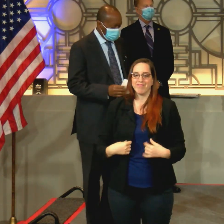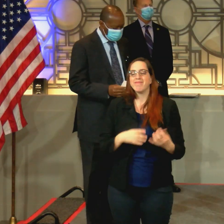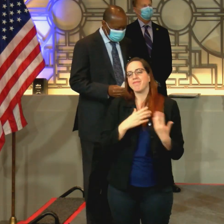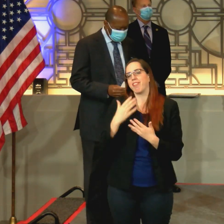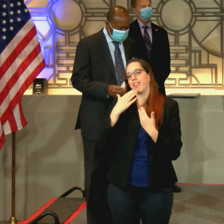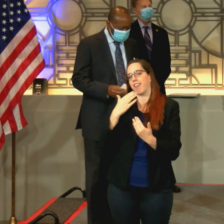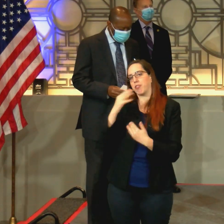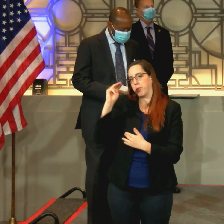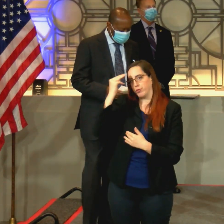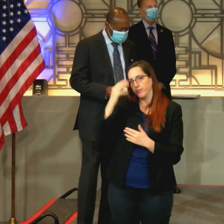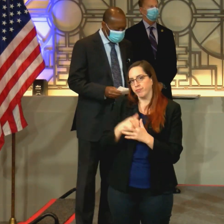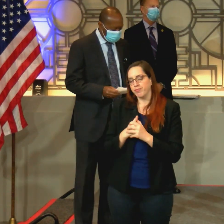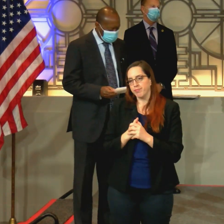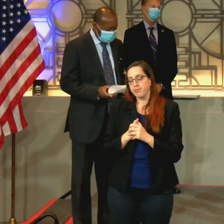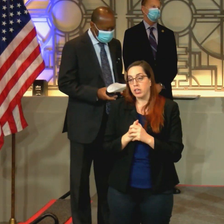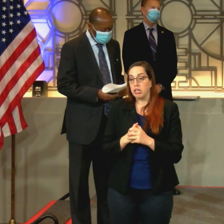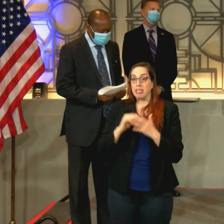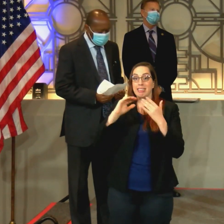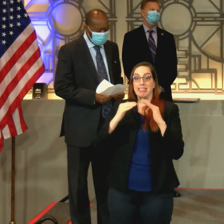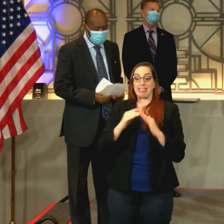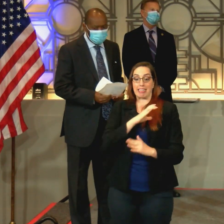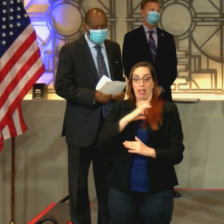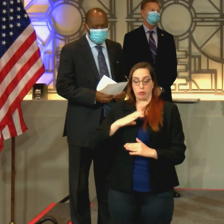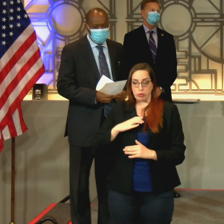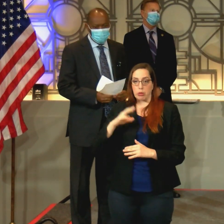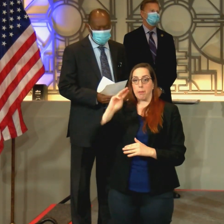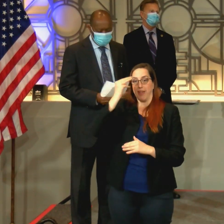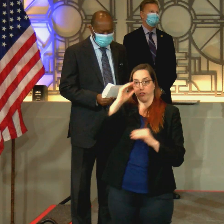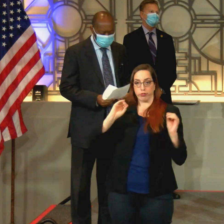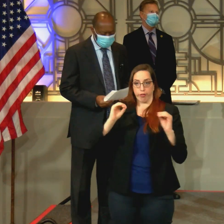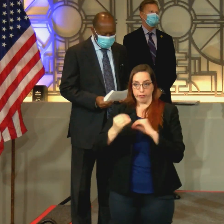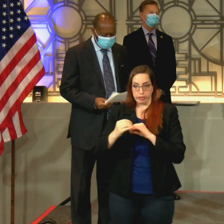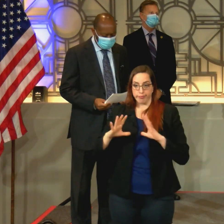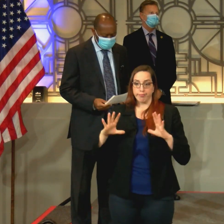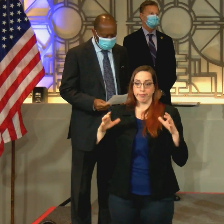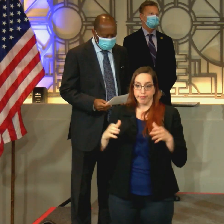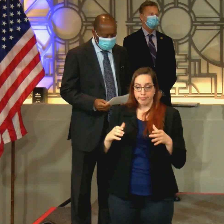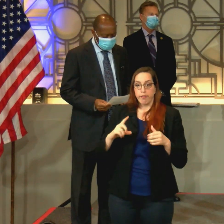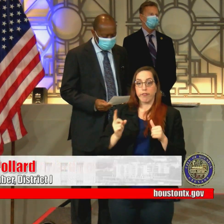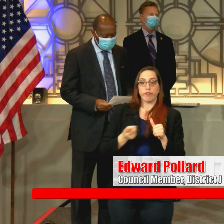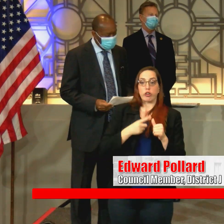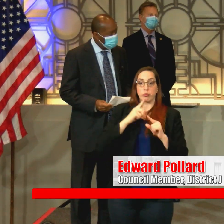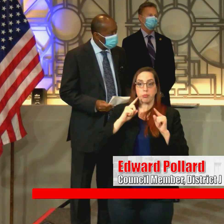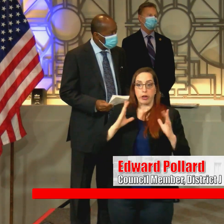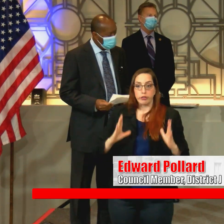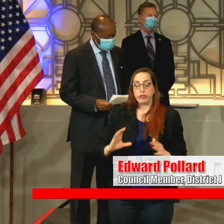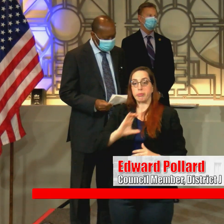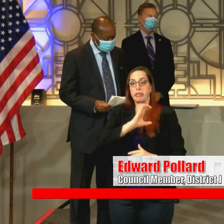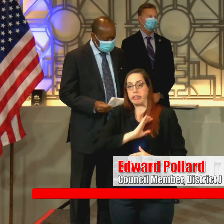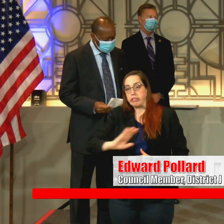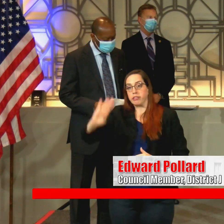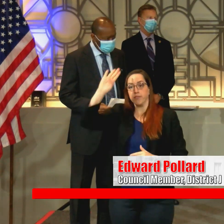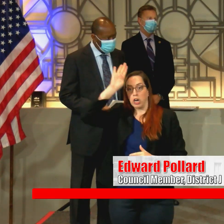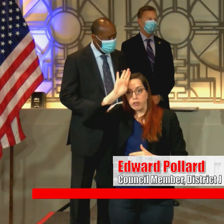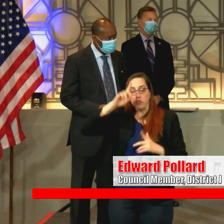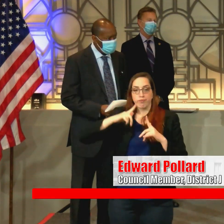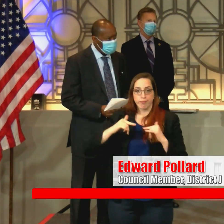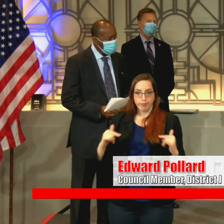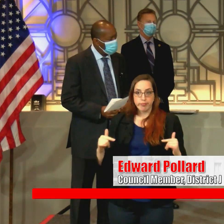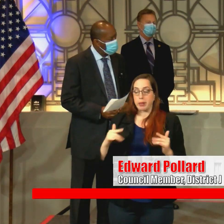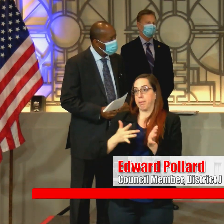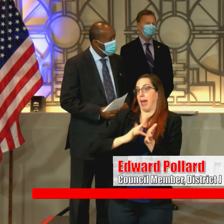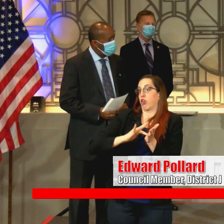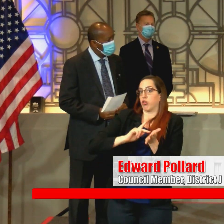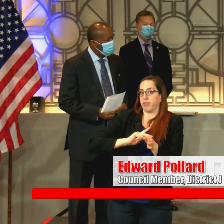Thank you, Mayor. City Council, the Mayor's office, our first responders, police, fire,